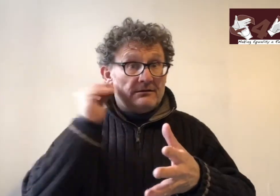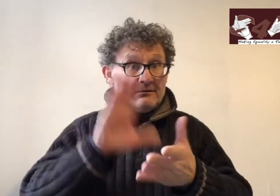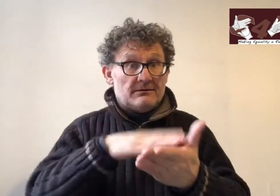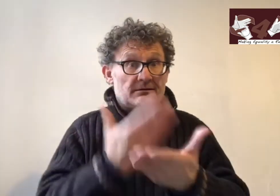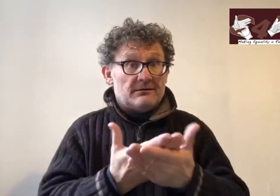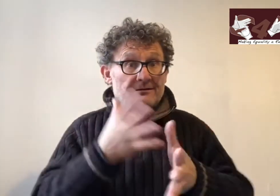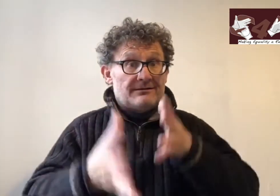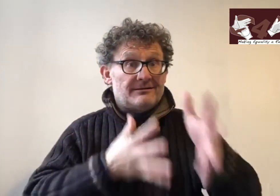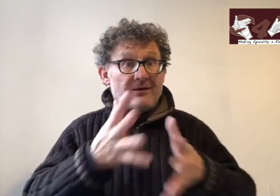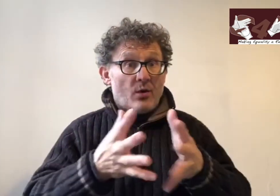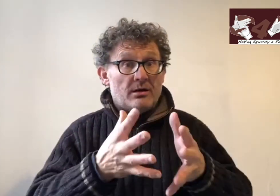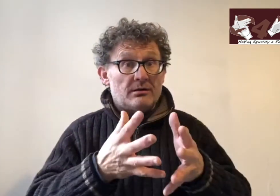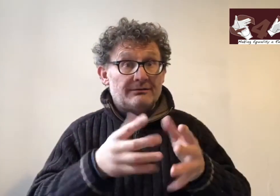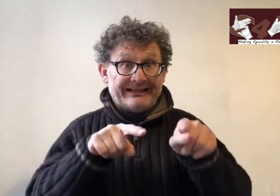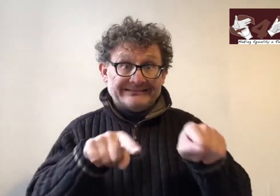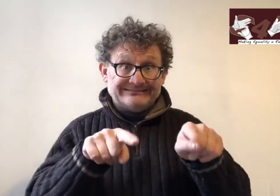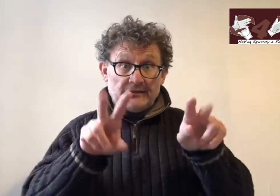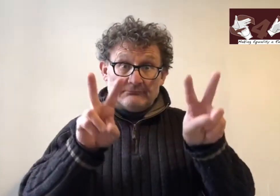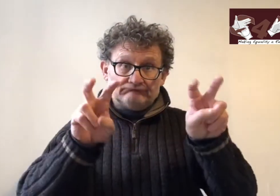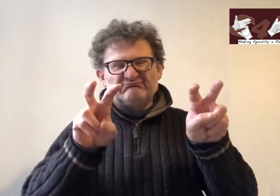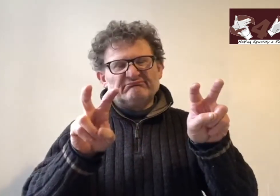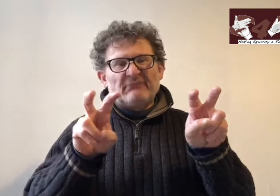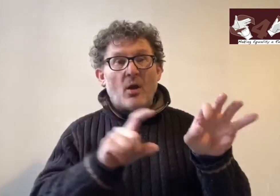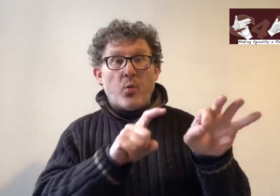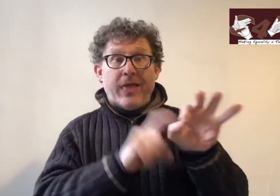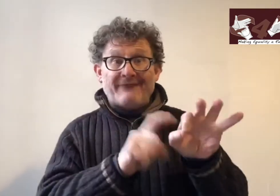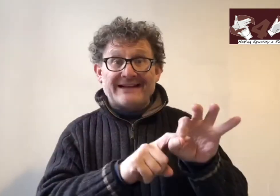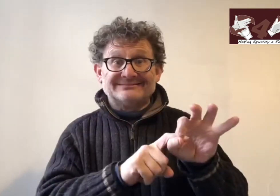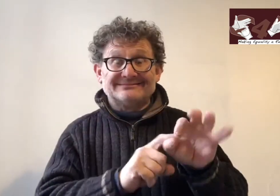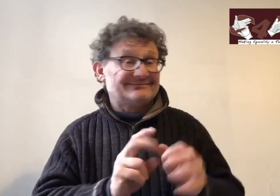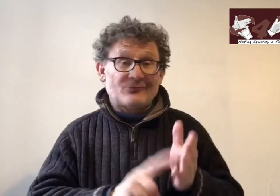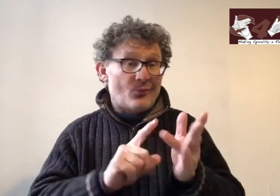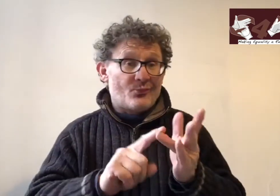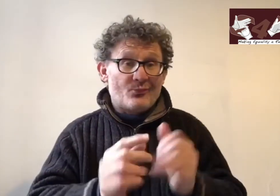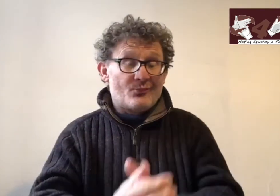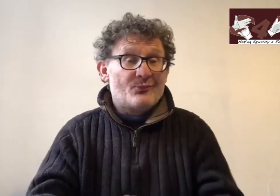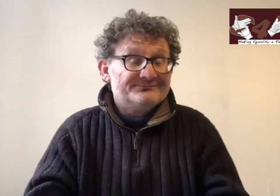the question has to be asked, are they really interpreting appropriately? Are they qualified to do that? And the answer is no.